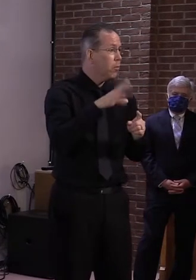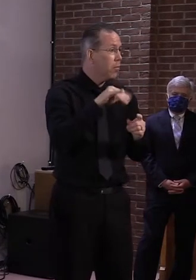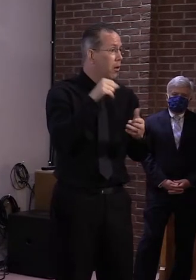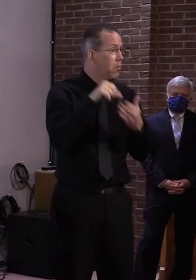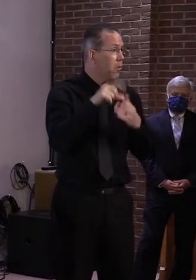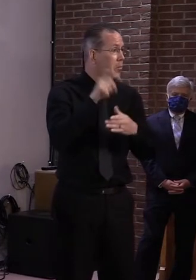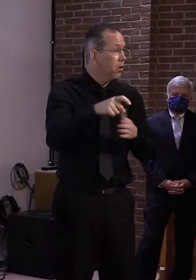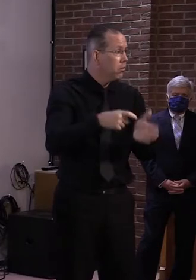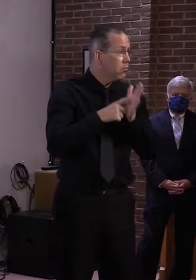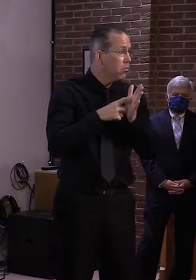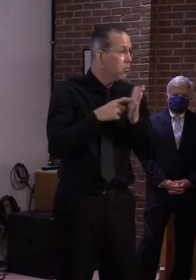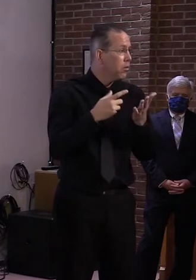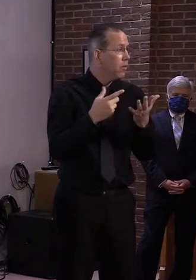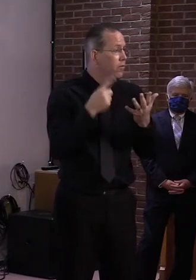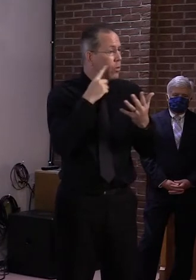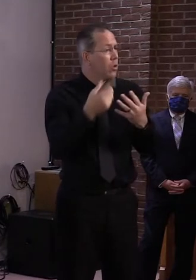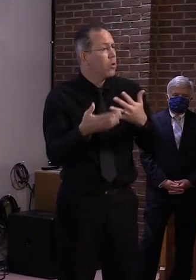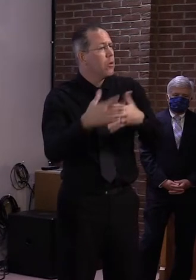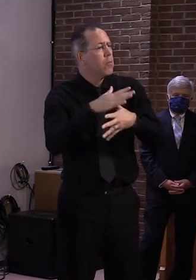Okay, thank you.